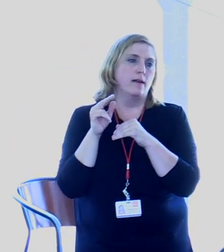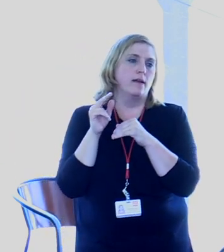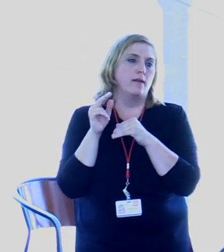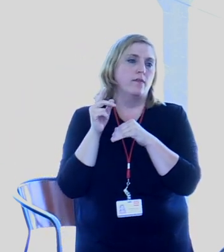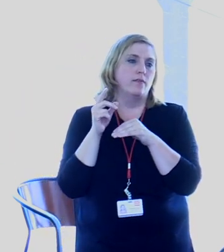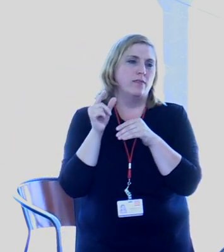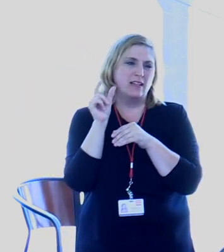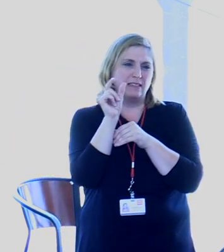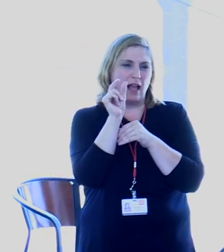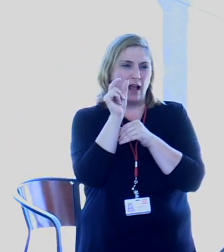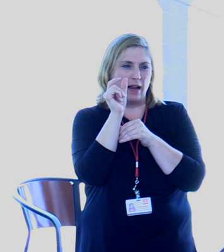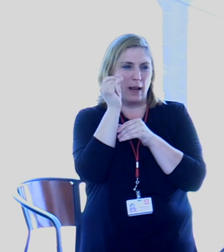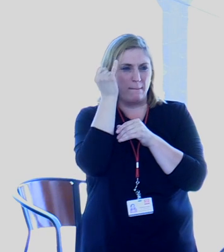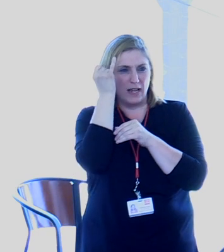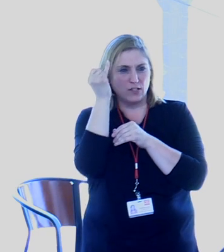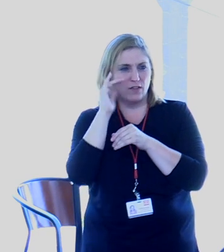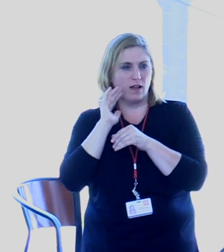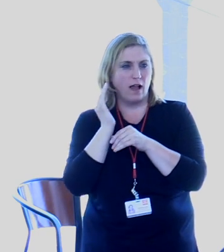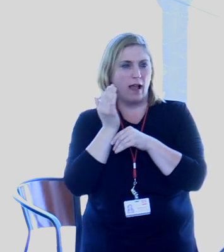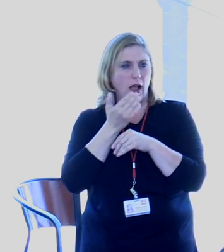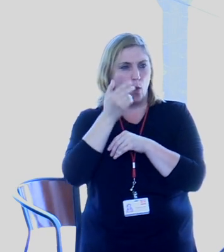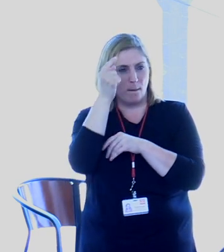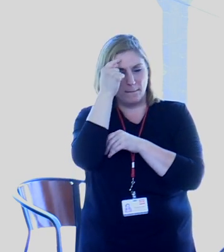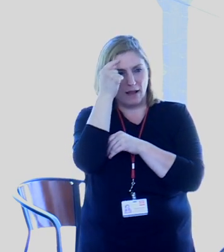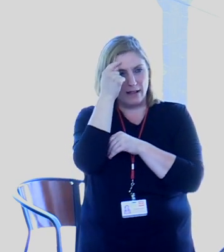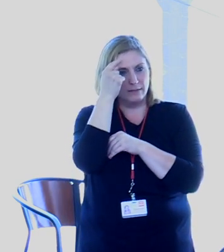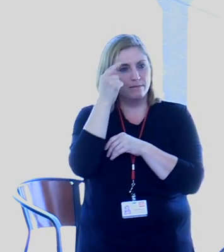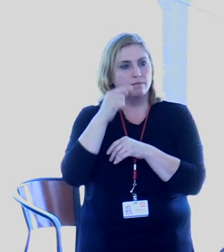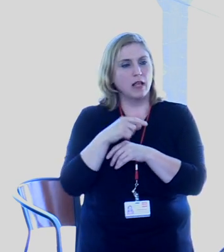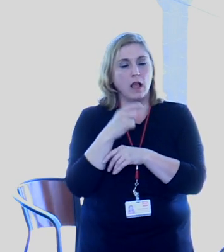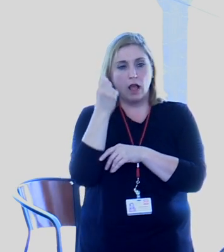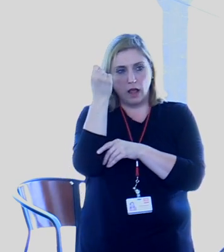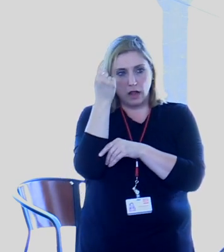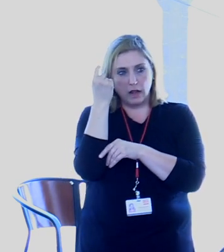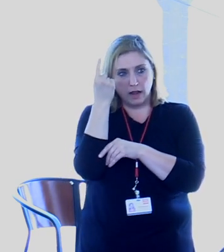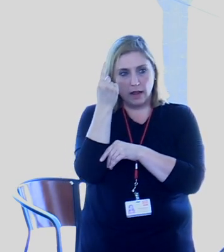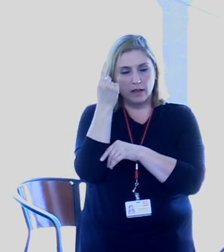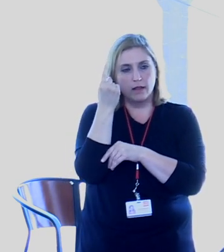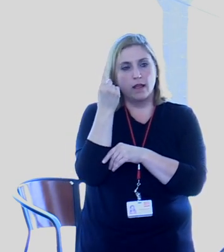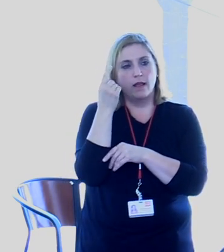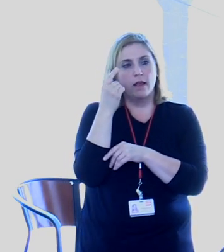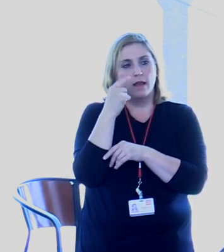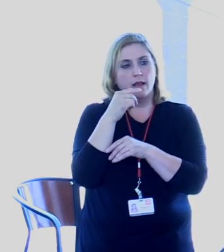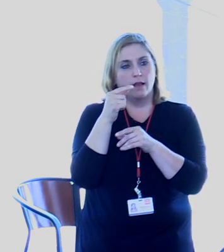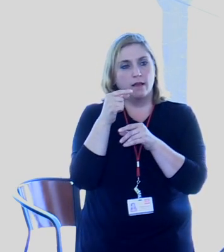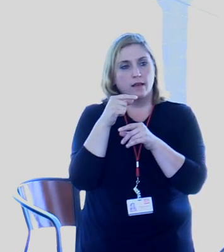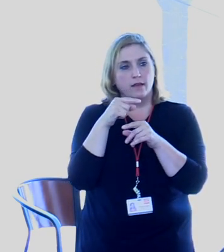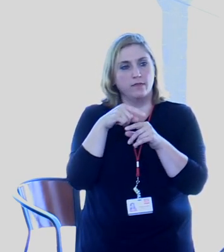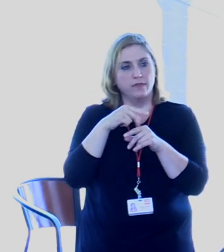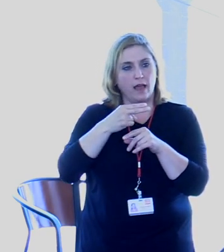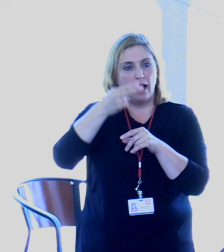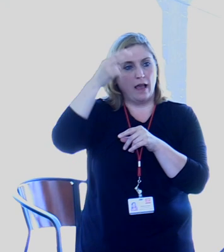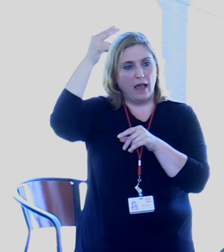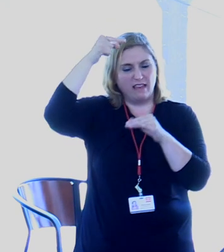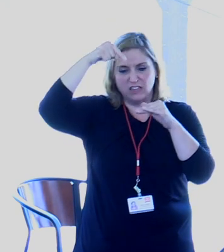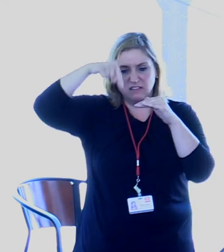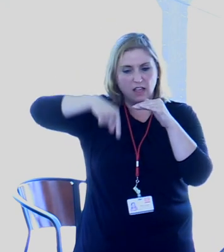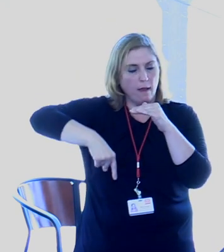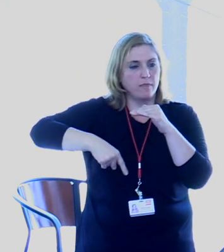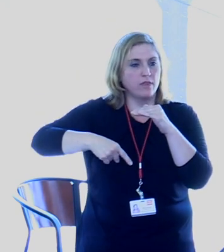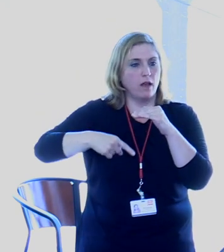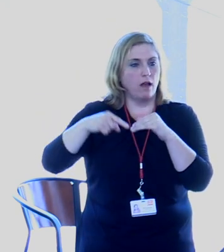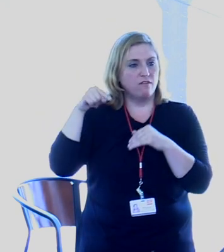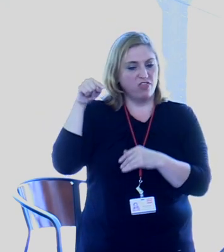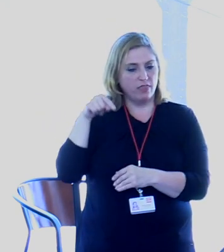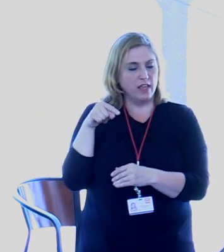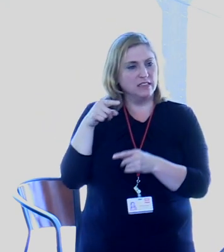than the tiny imagination of our own minds. Okay, so understanding the dimensions, the height and the depth of